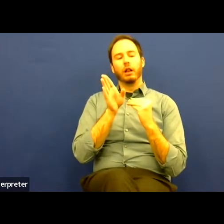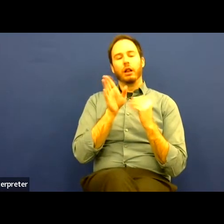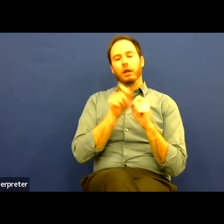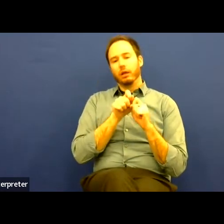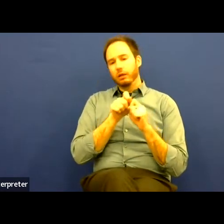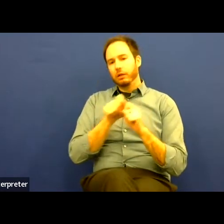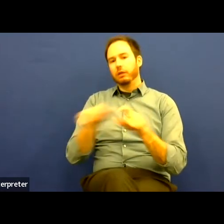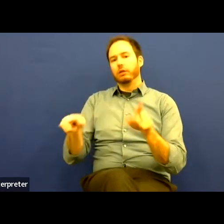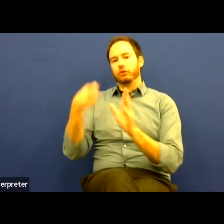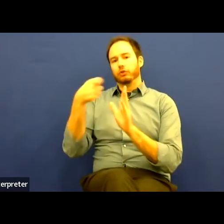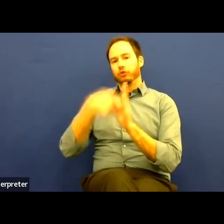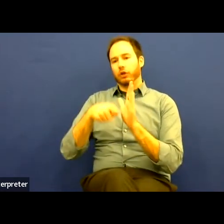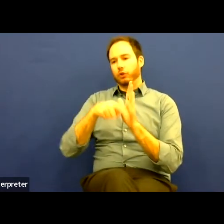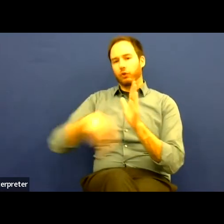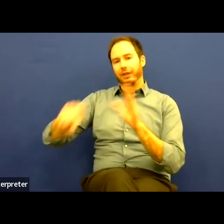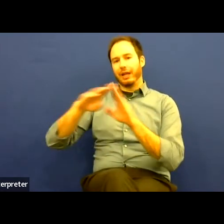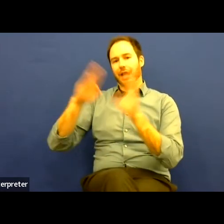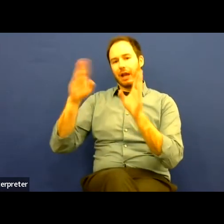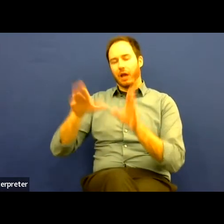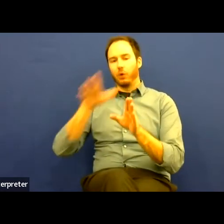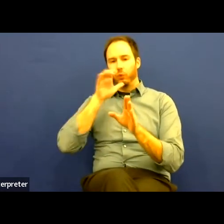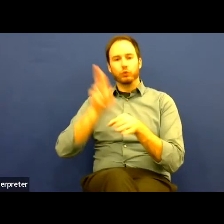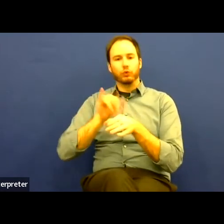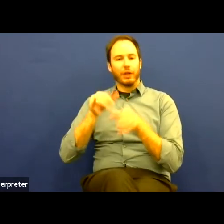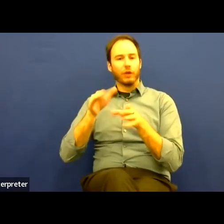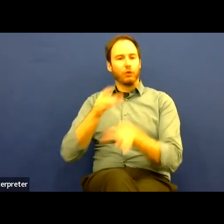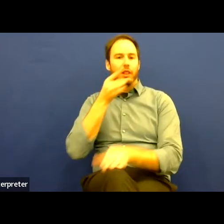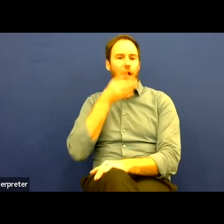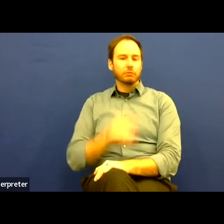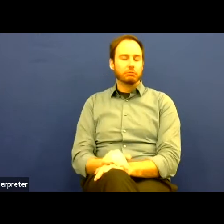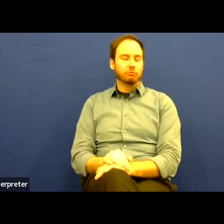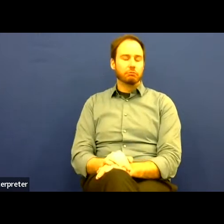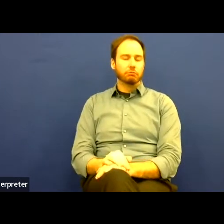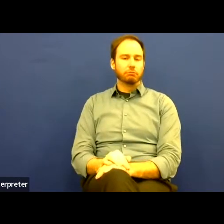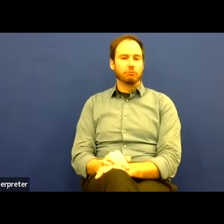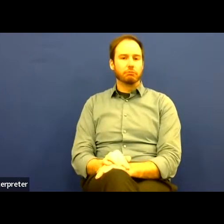charged to the houses within the district.